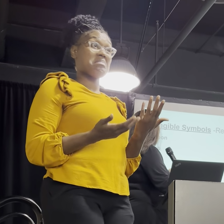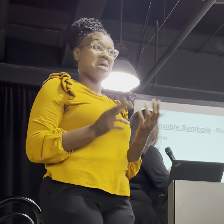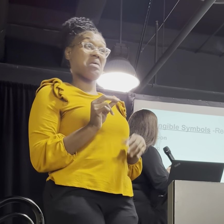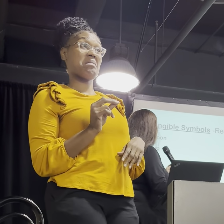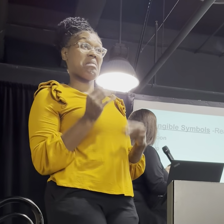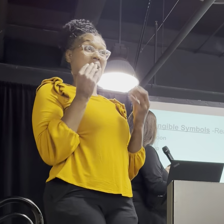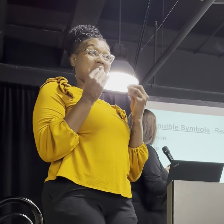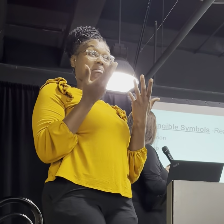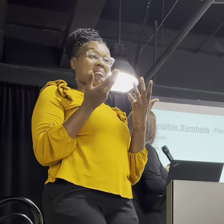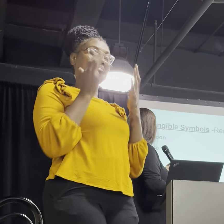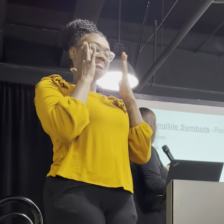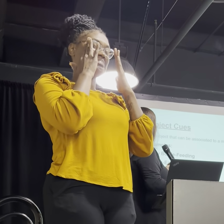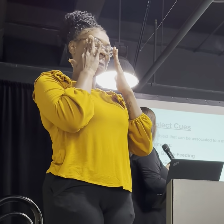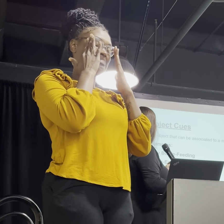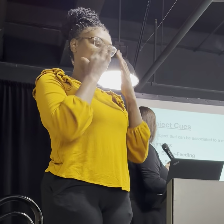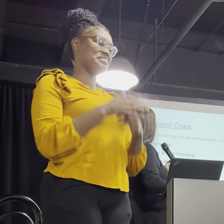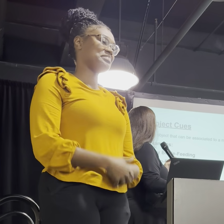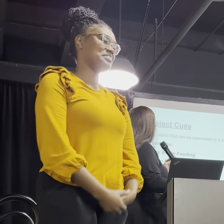thinking